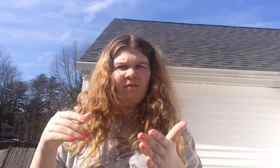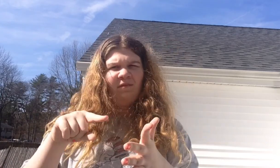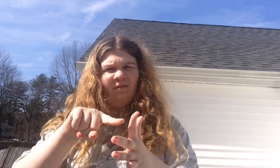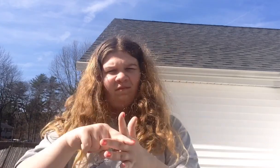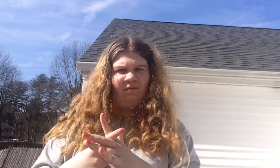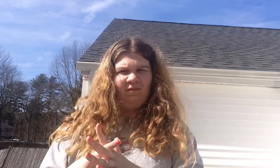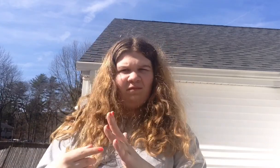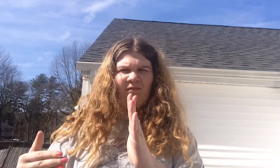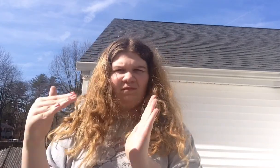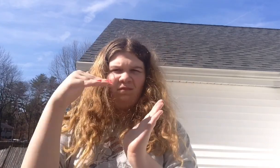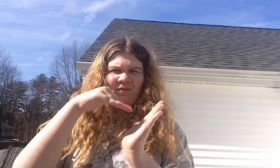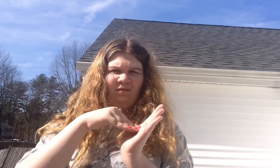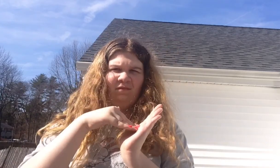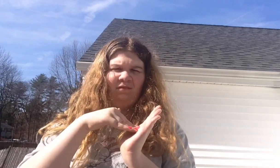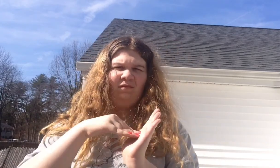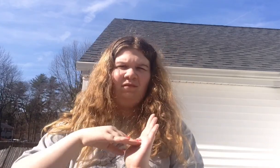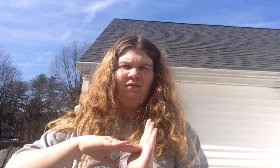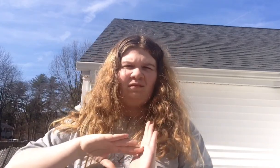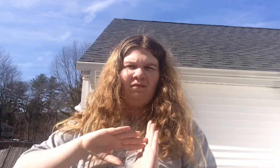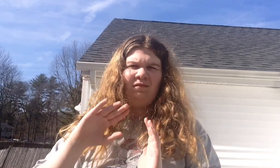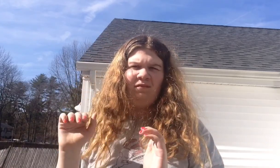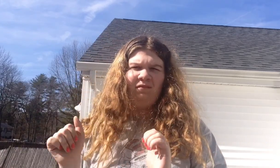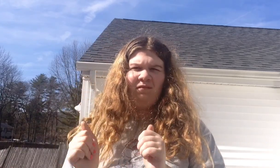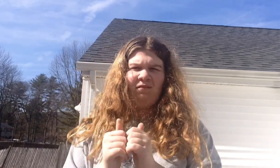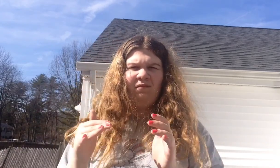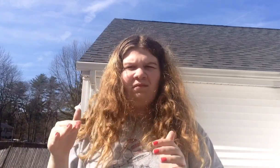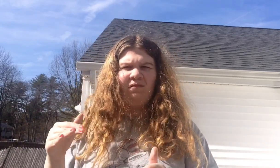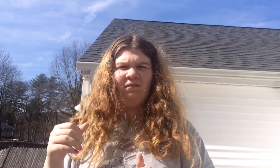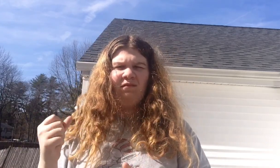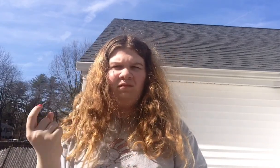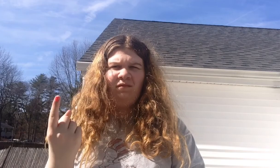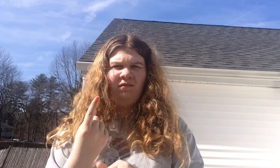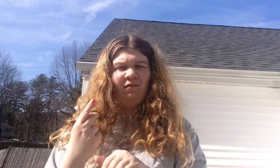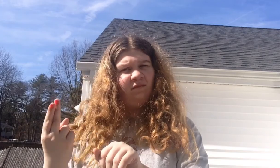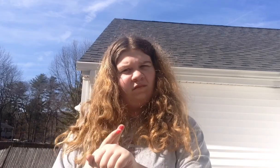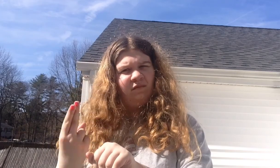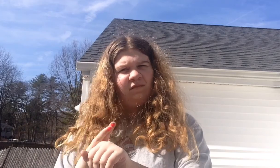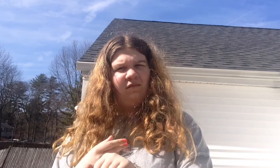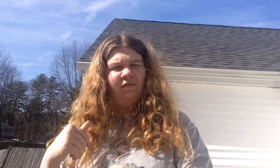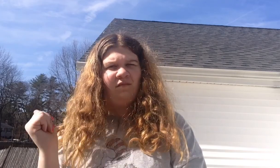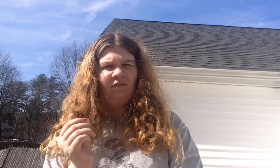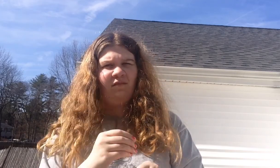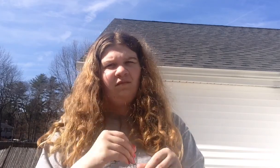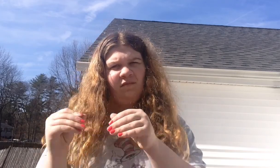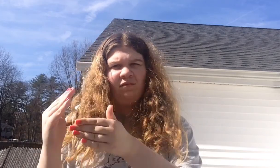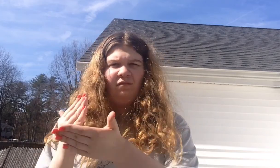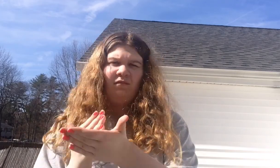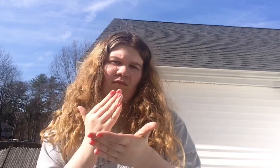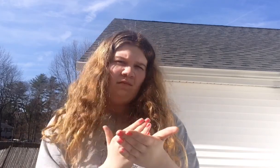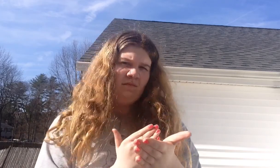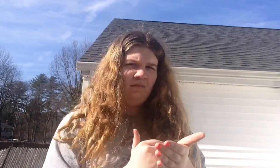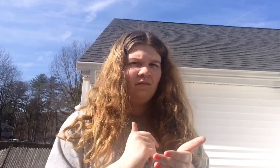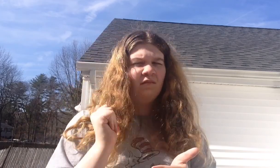and go back to the start never losing only using all your moving parts